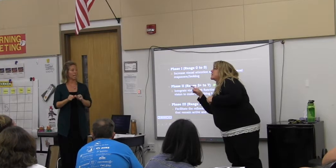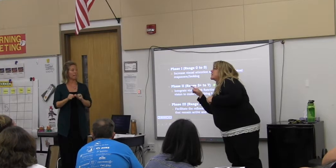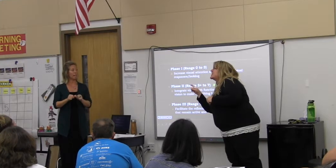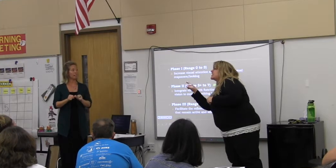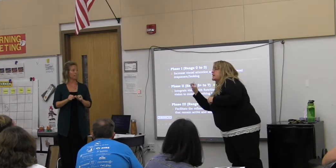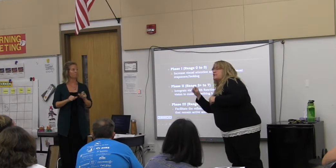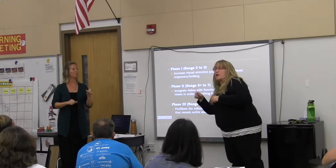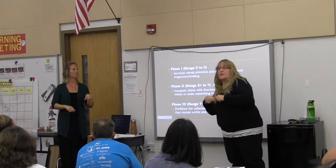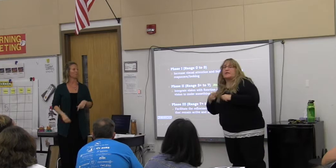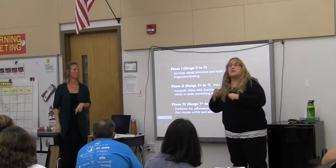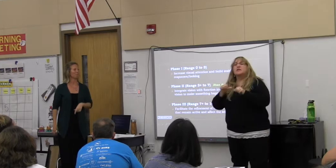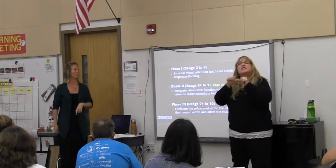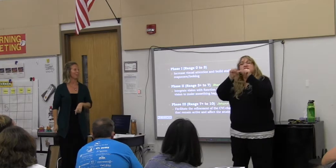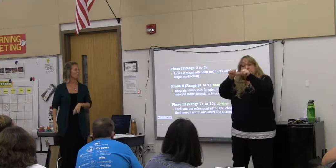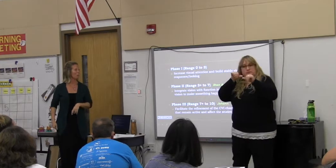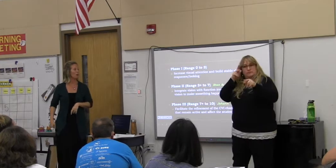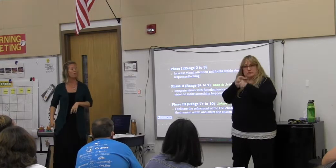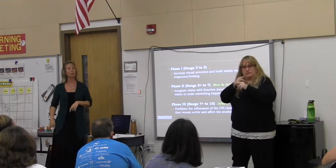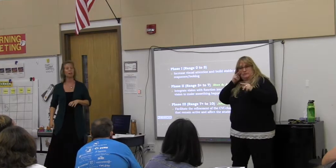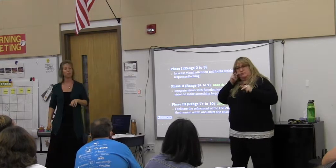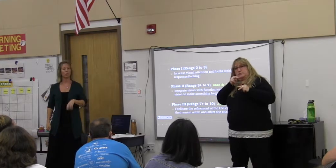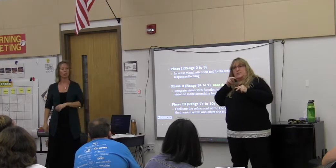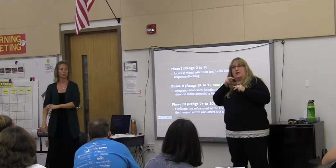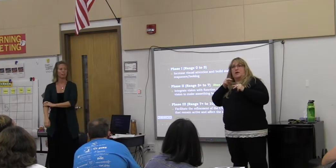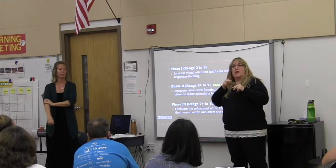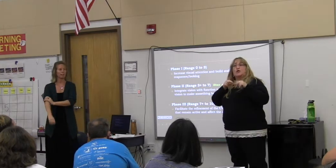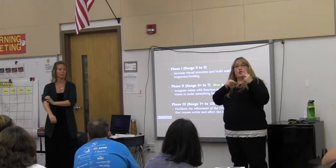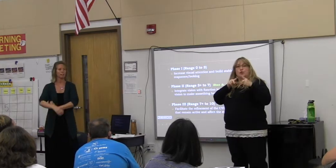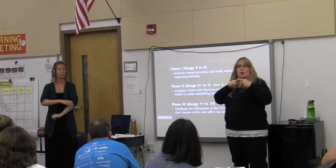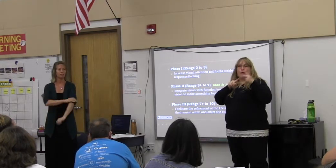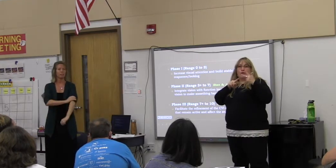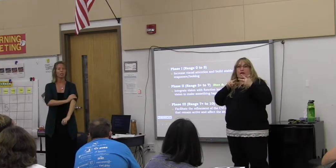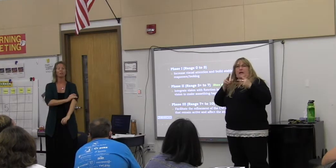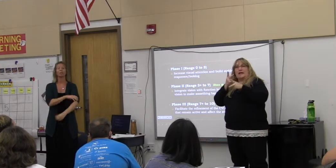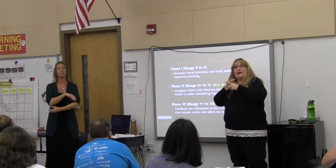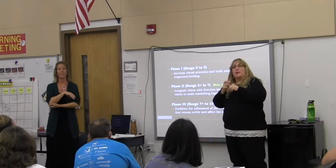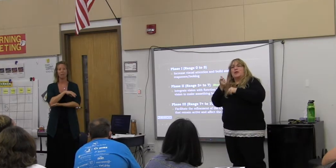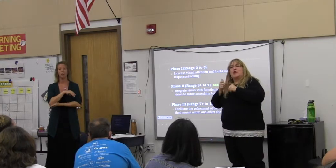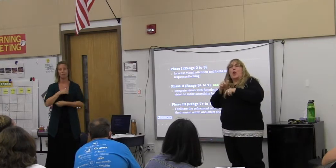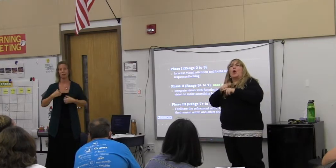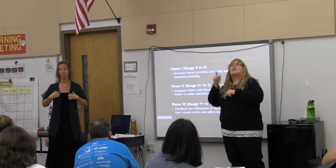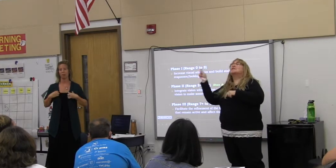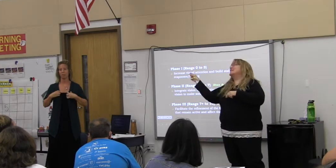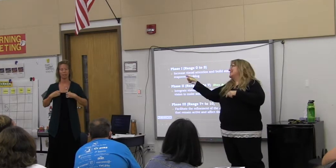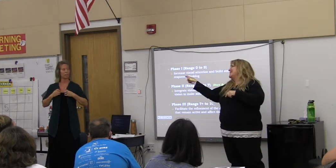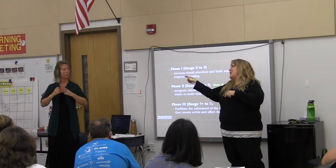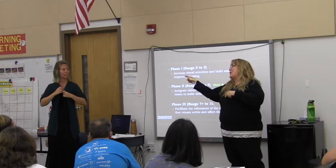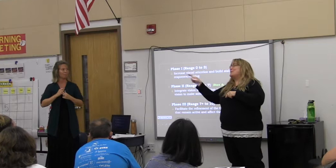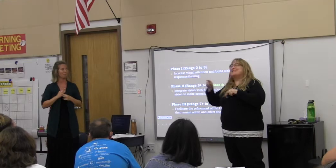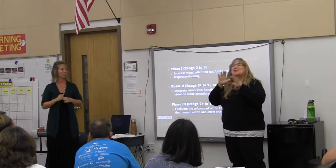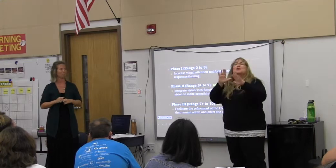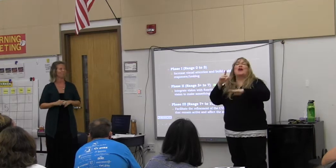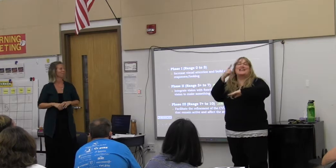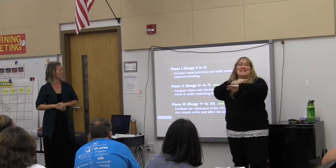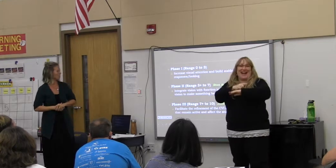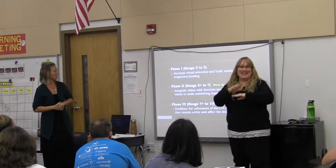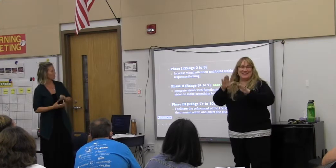to sustain gaze Sorry, I missed it. for about 2 to 3 seconds. A great day would be about 5 seconds for